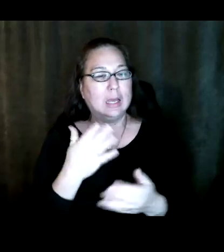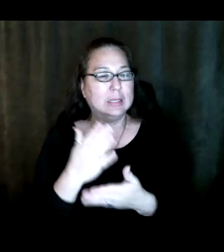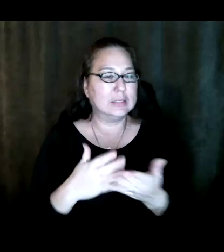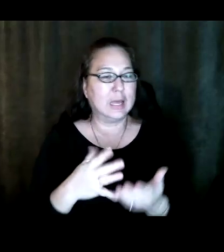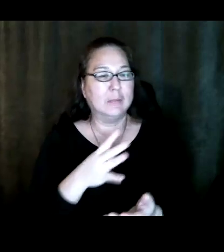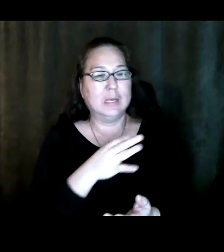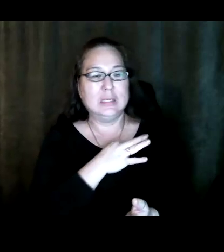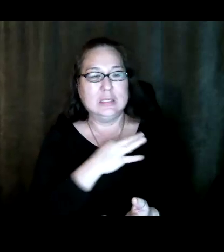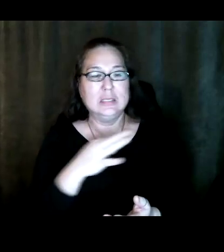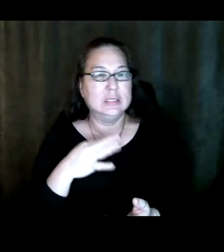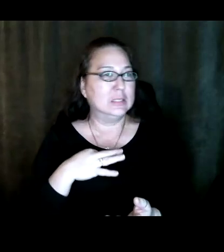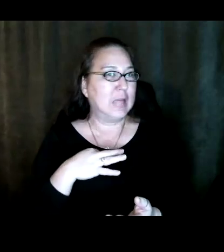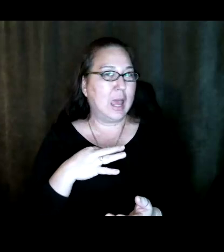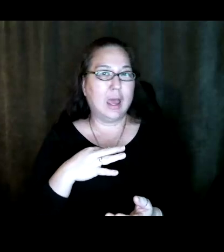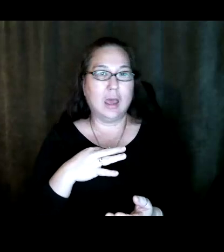some